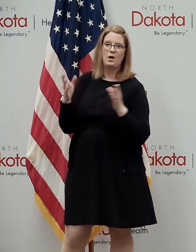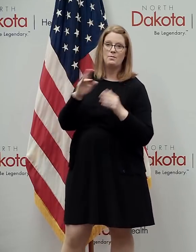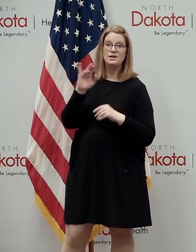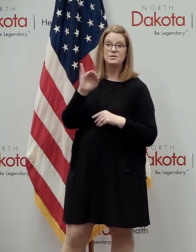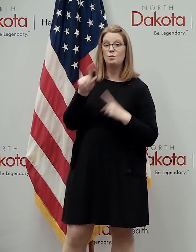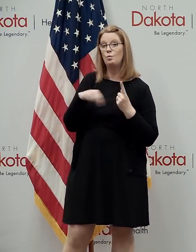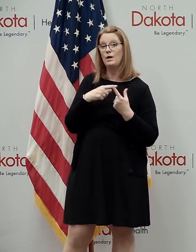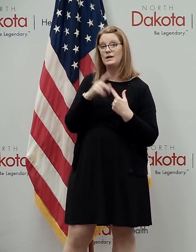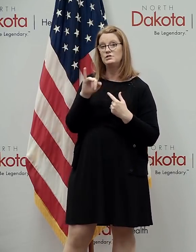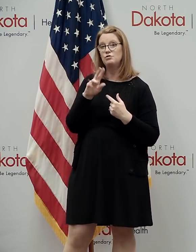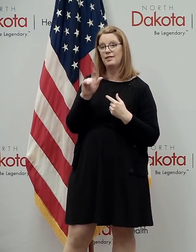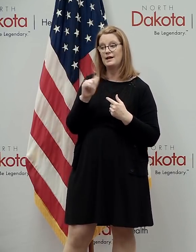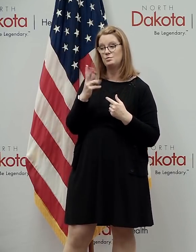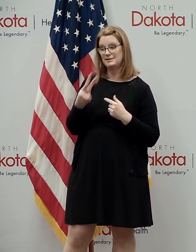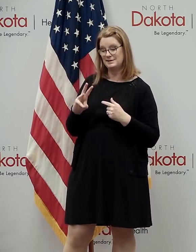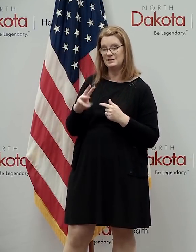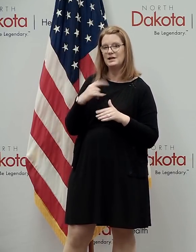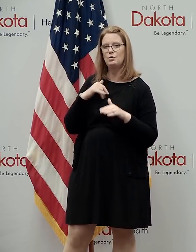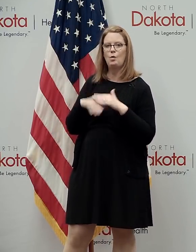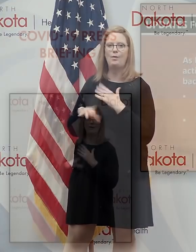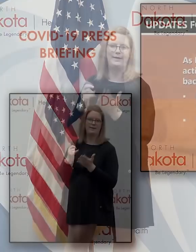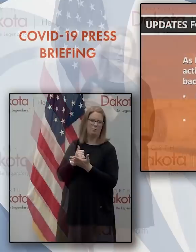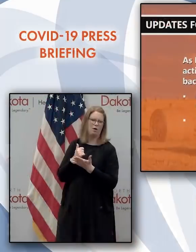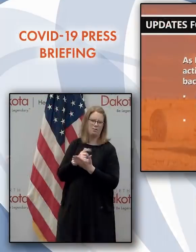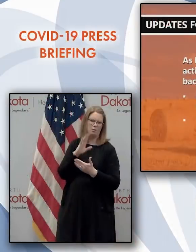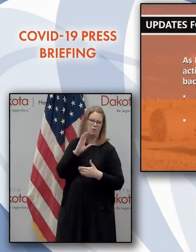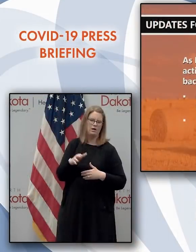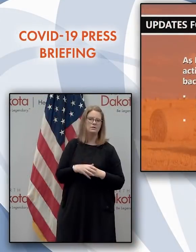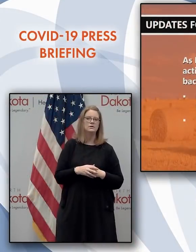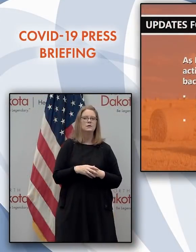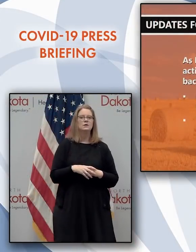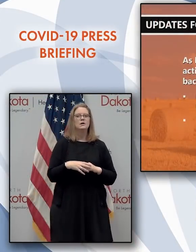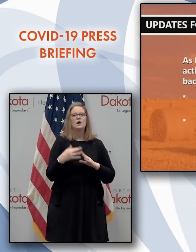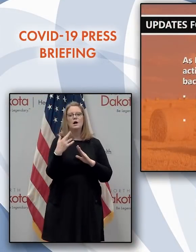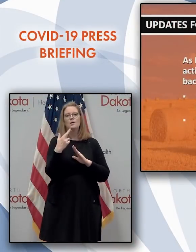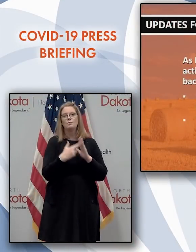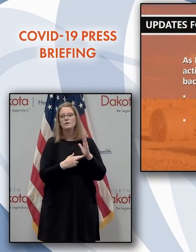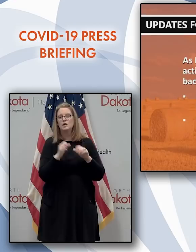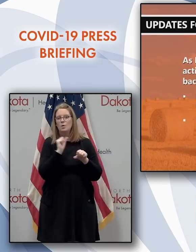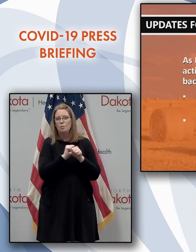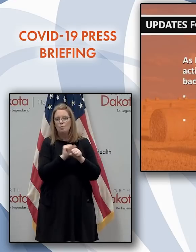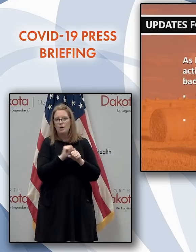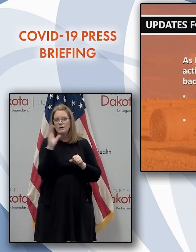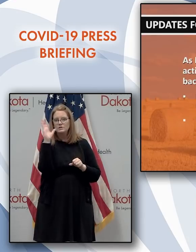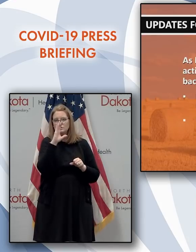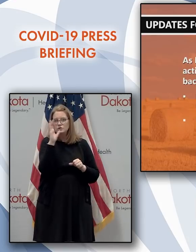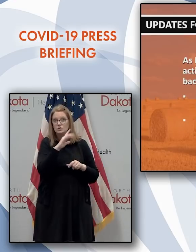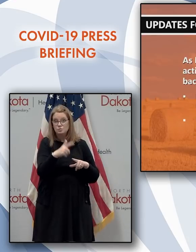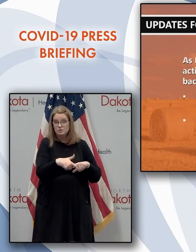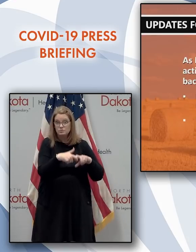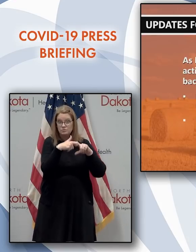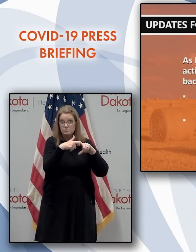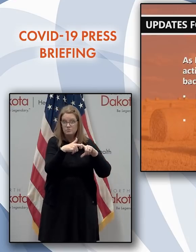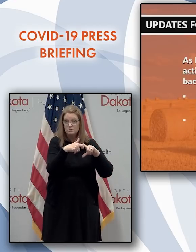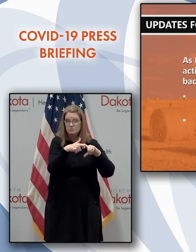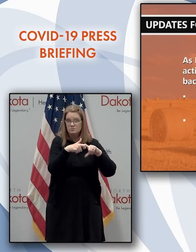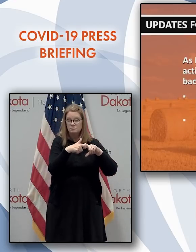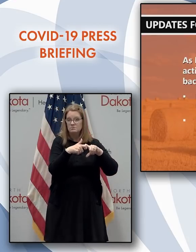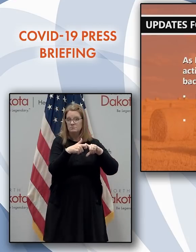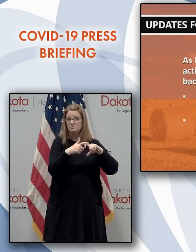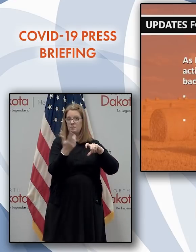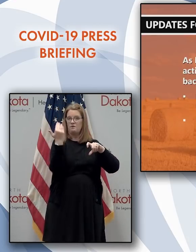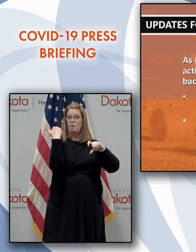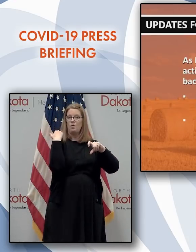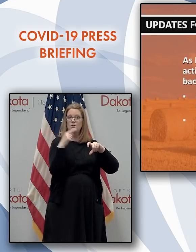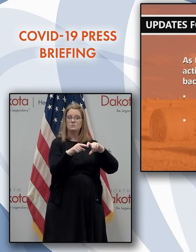July 26th. The suspension of registration and work search requirements in the earlier executive